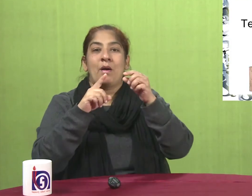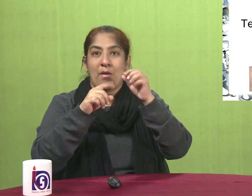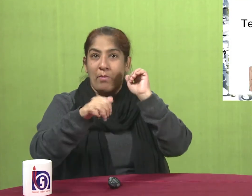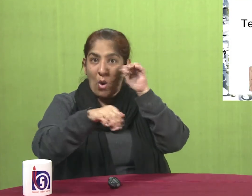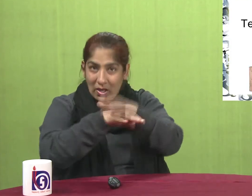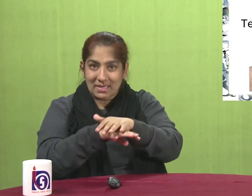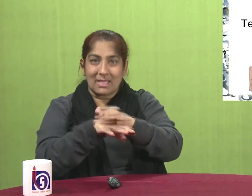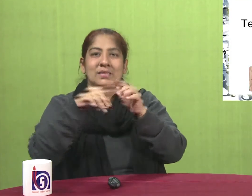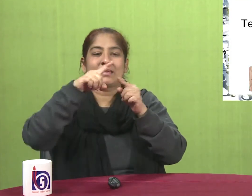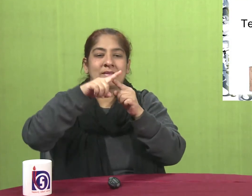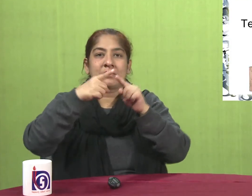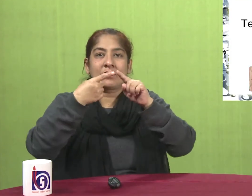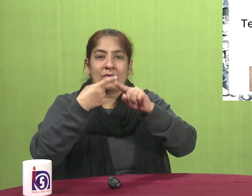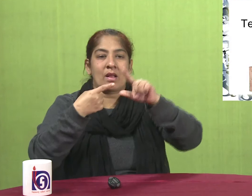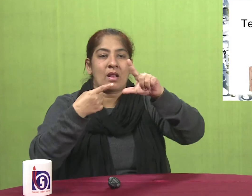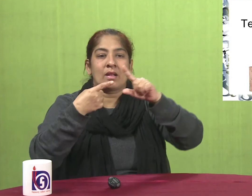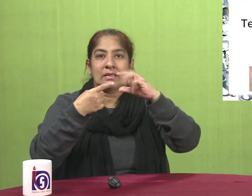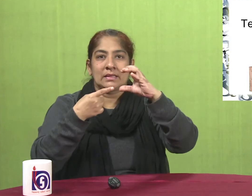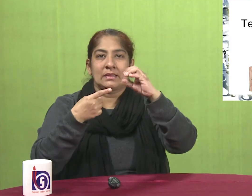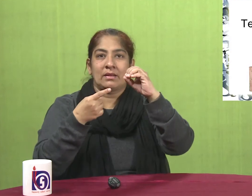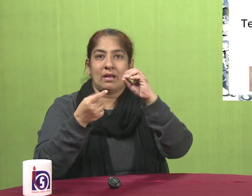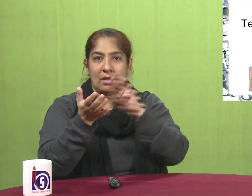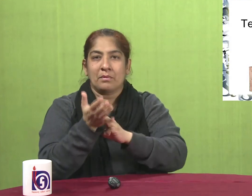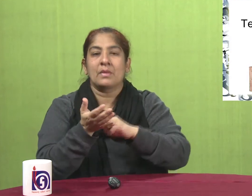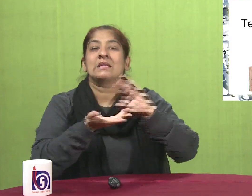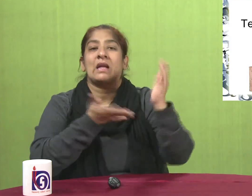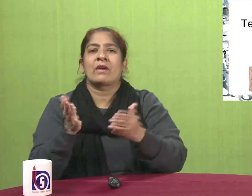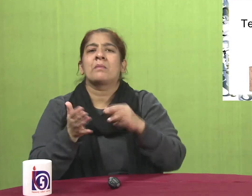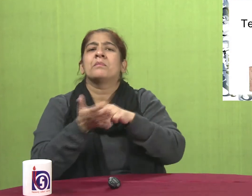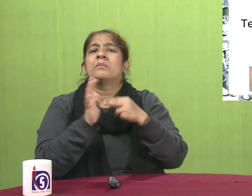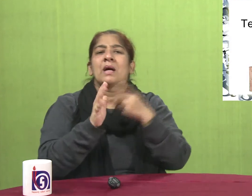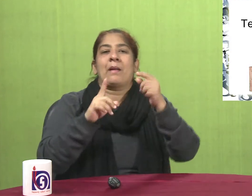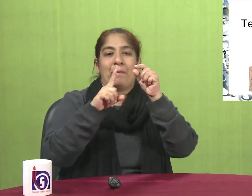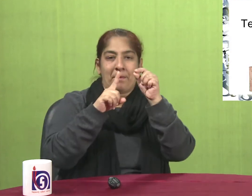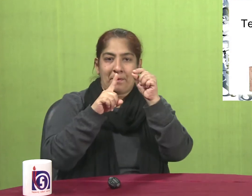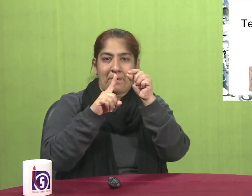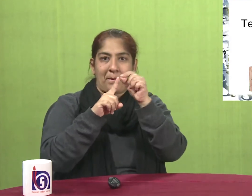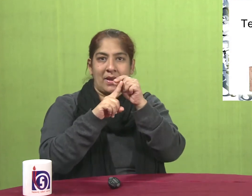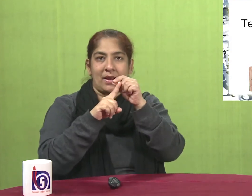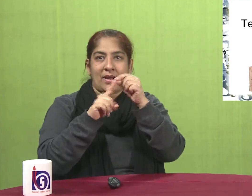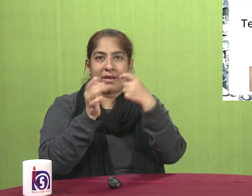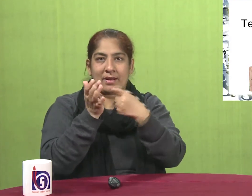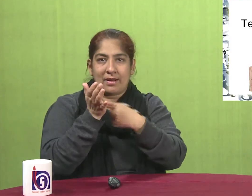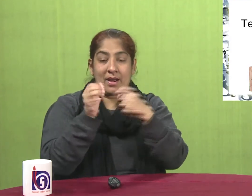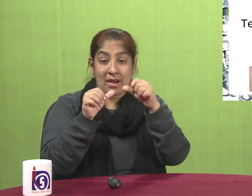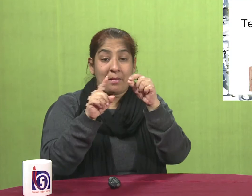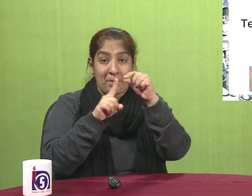Postal and telecom services. The first thing we need to learn is postal and